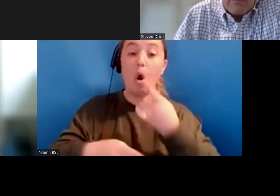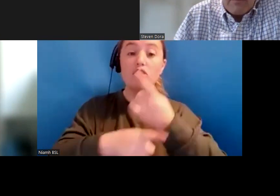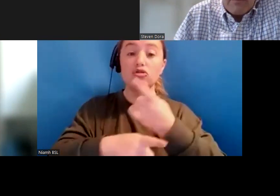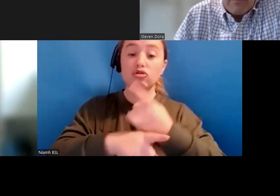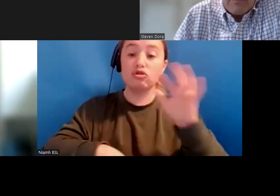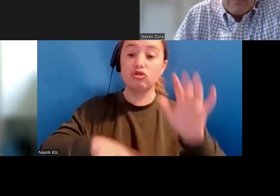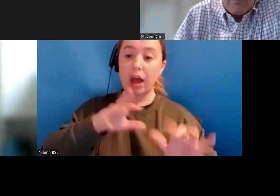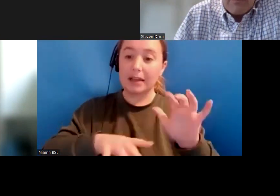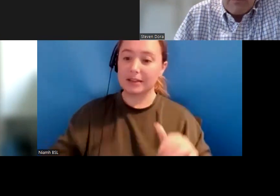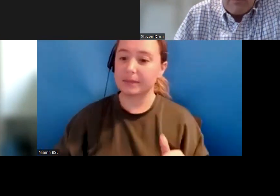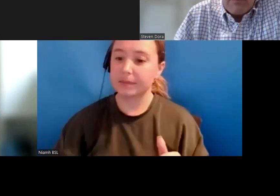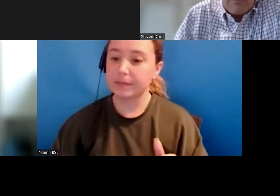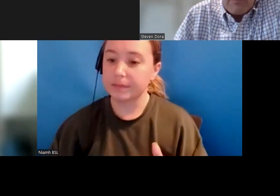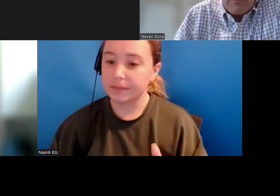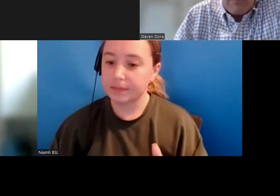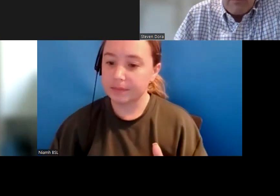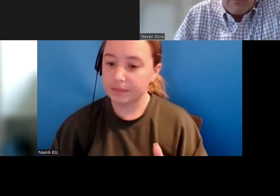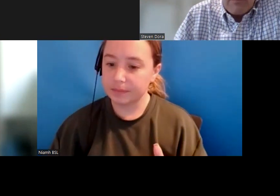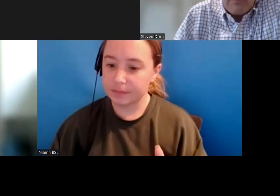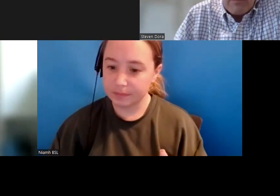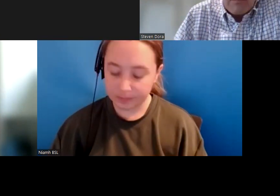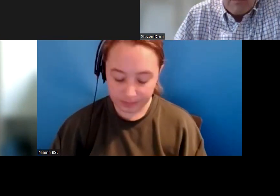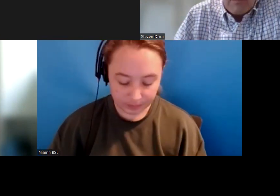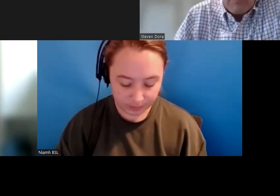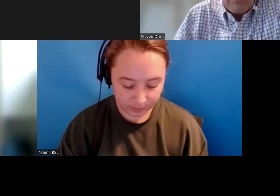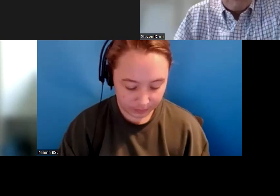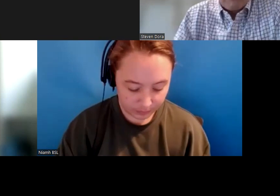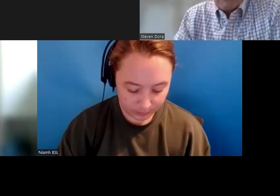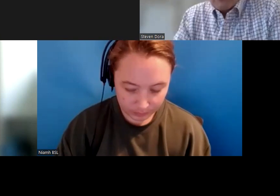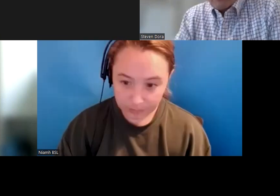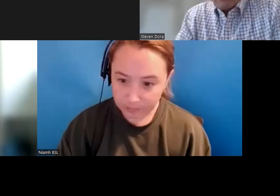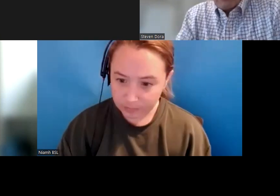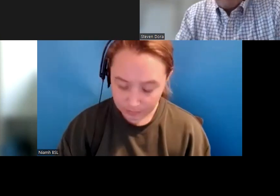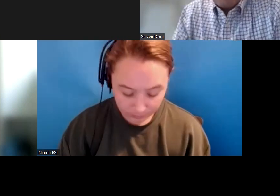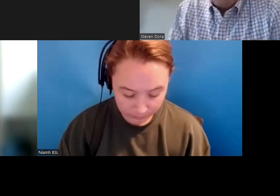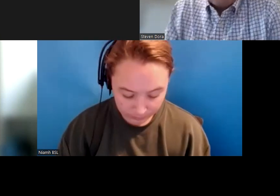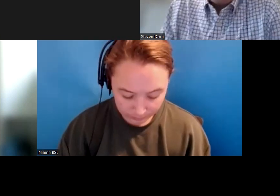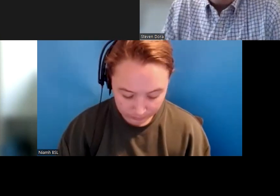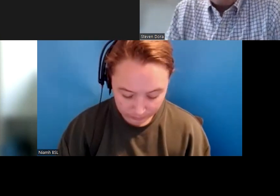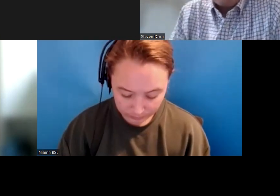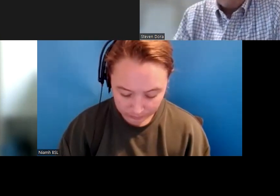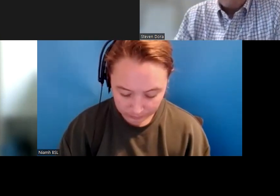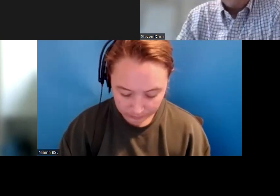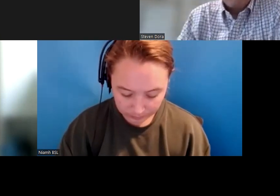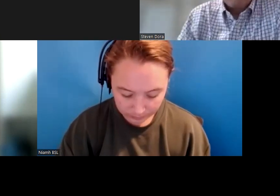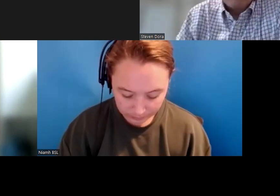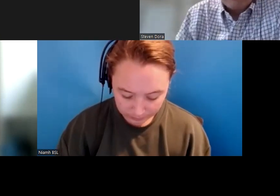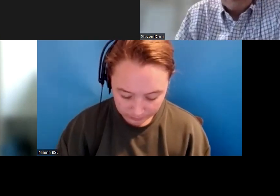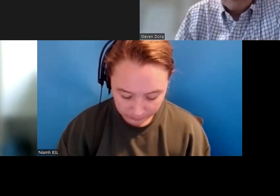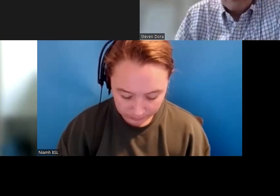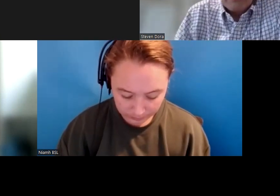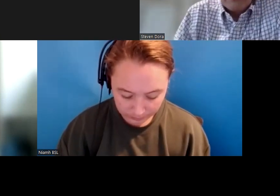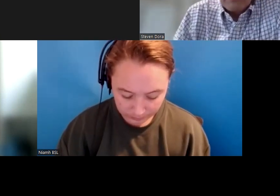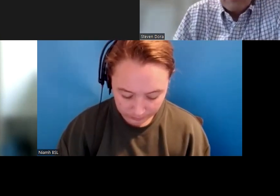can. So we are in a meeting format, so all participants can share their video and use